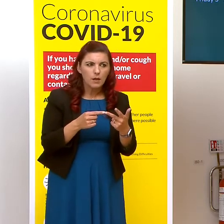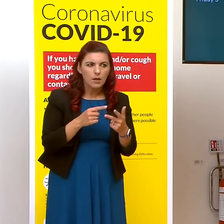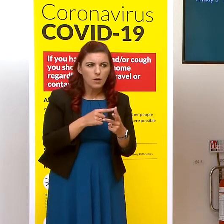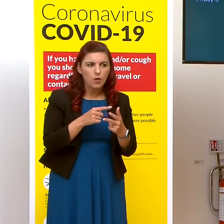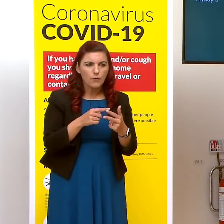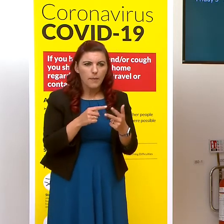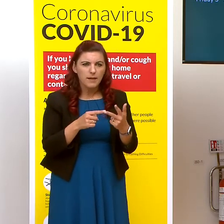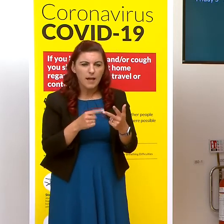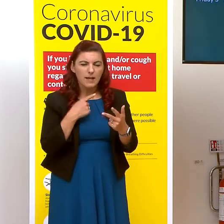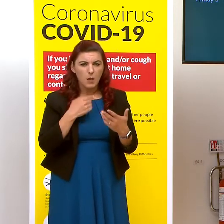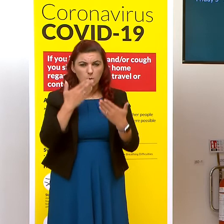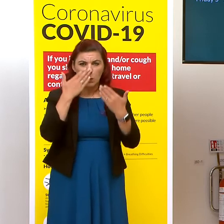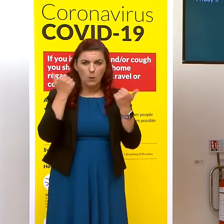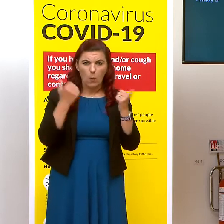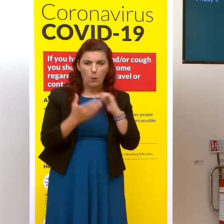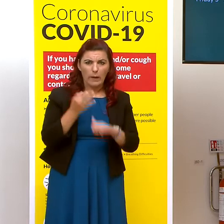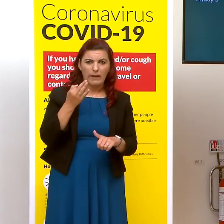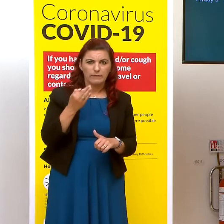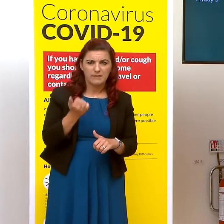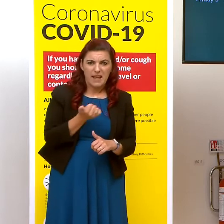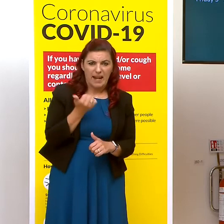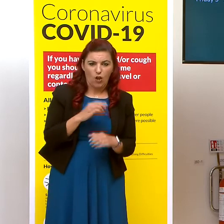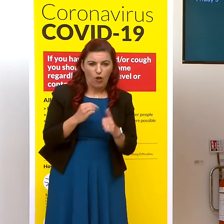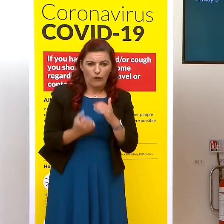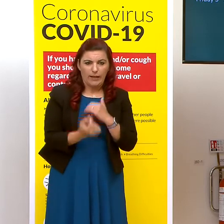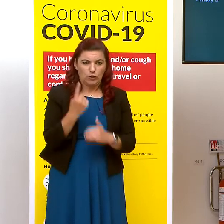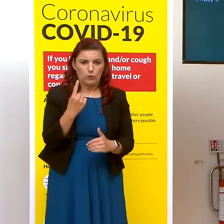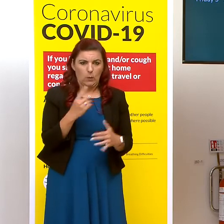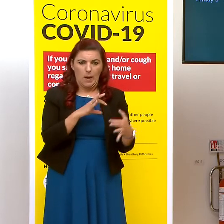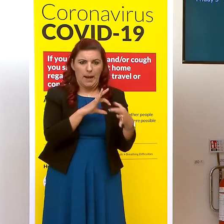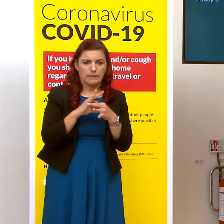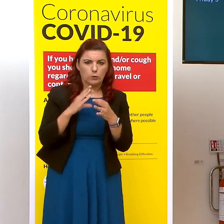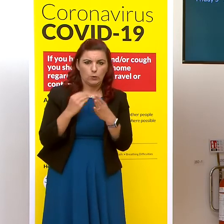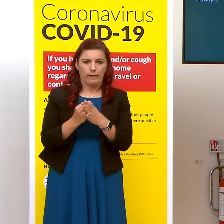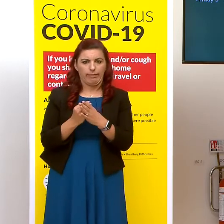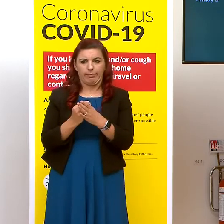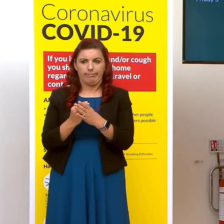I don't know if there's any other issue that I can